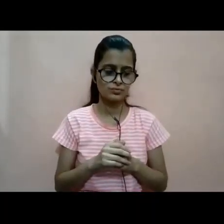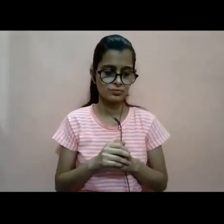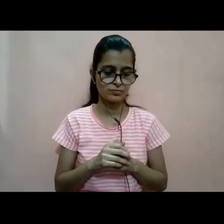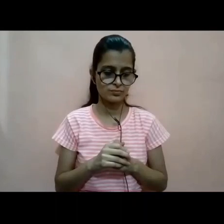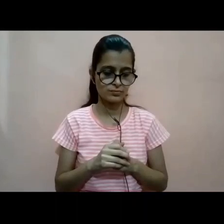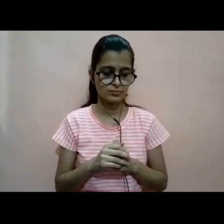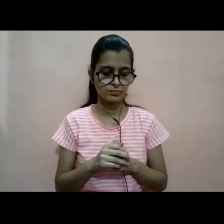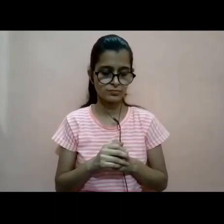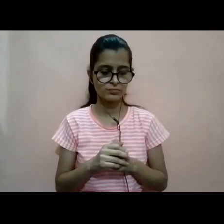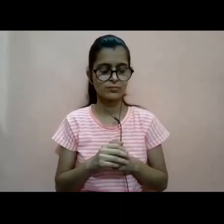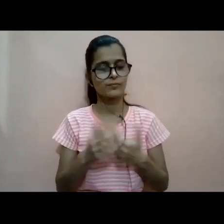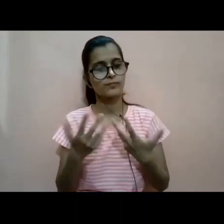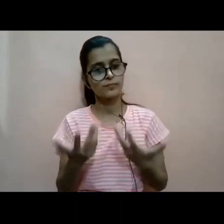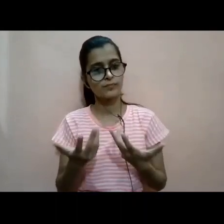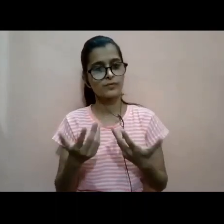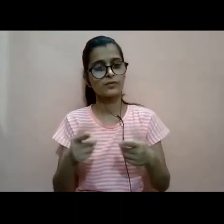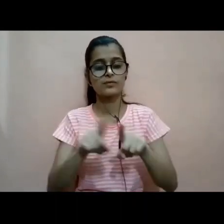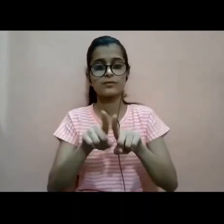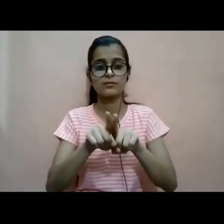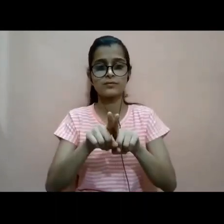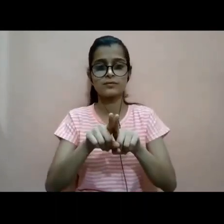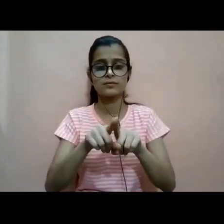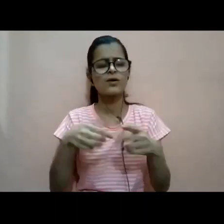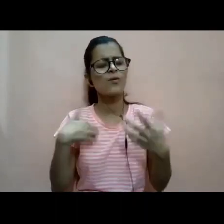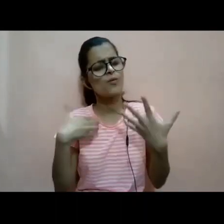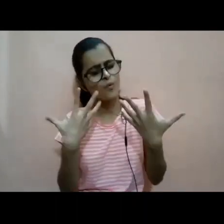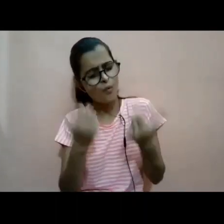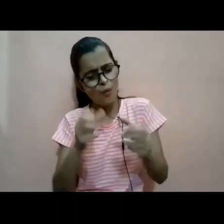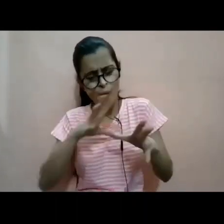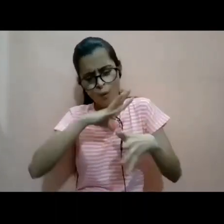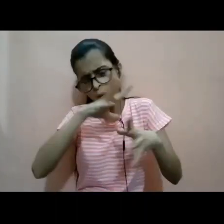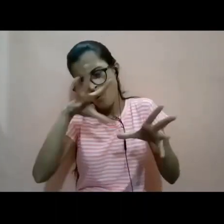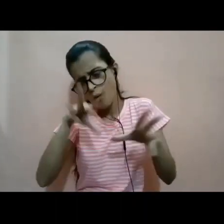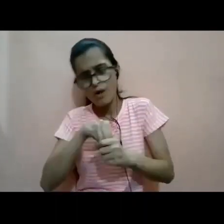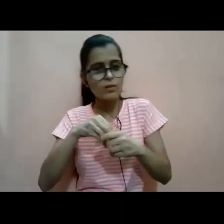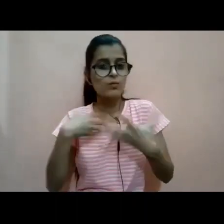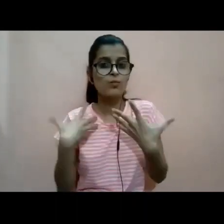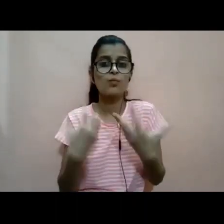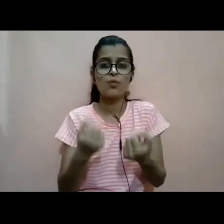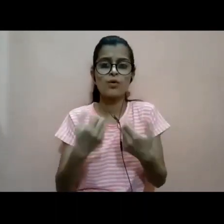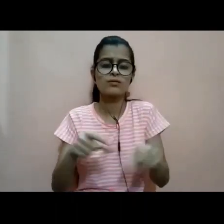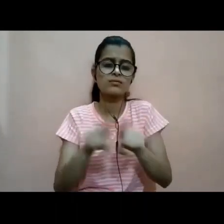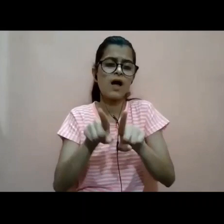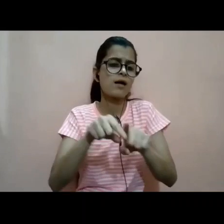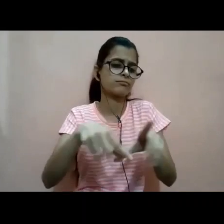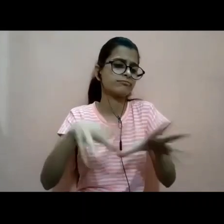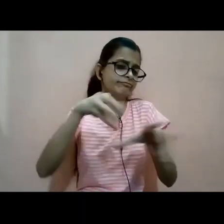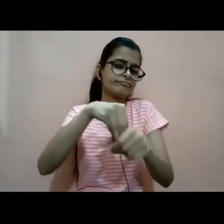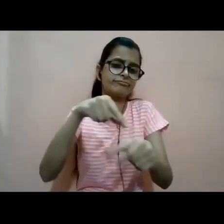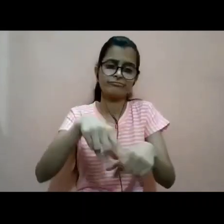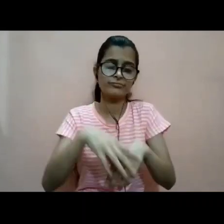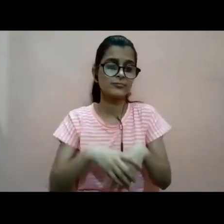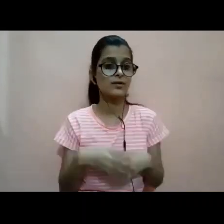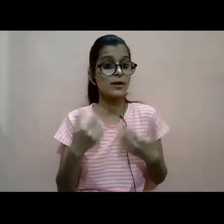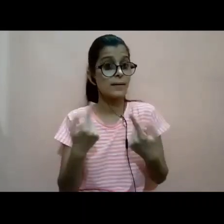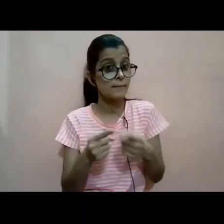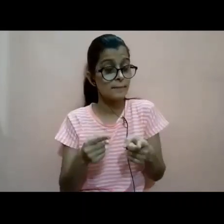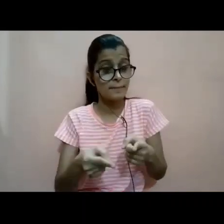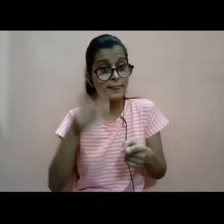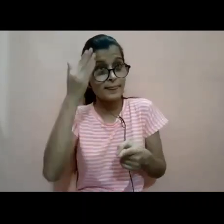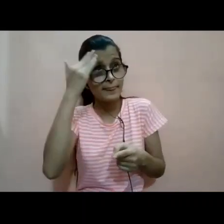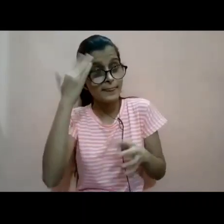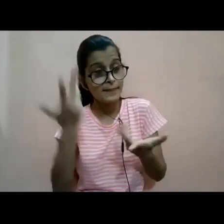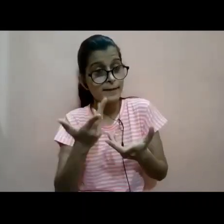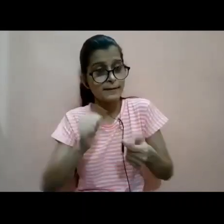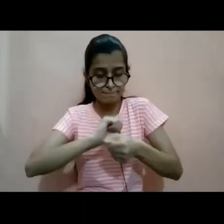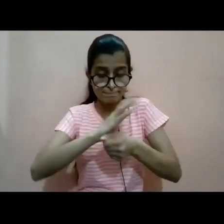And some of those desires are more selfish than others. But I think what I do know now, particularly